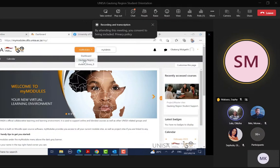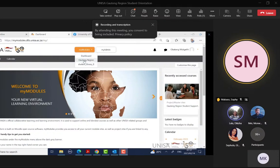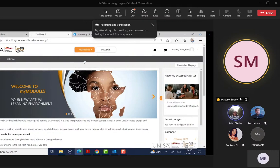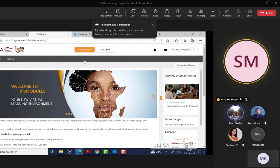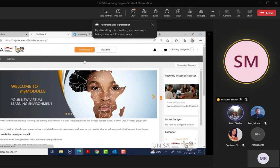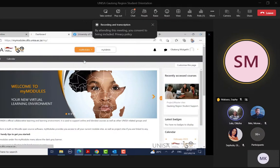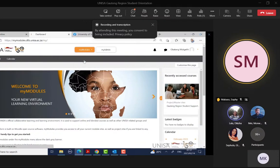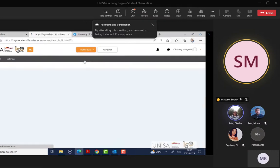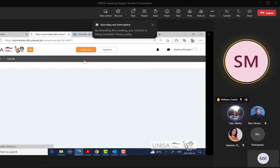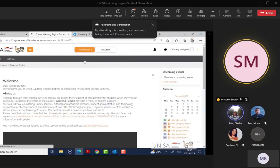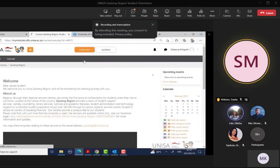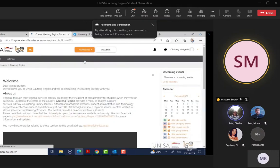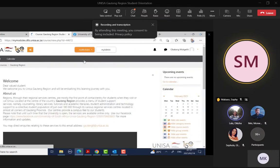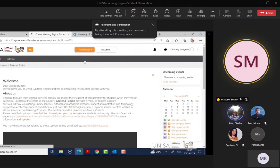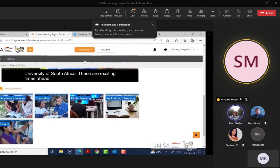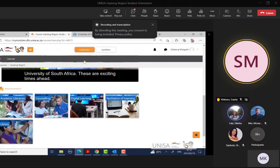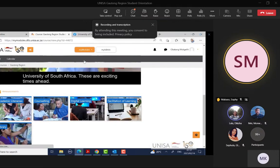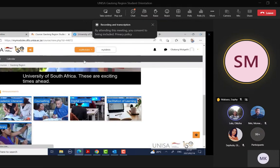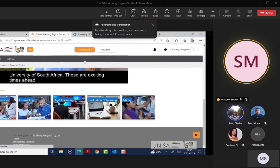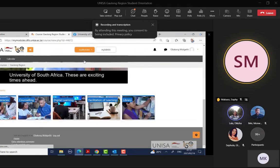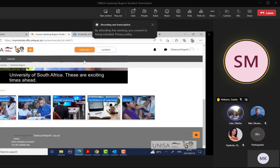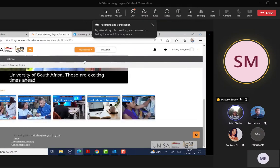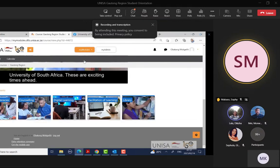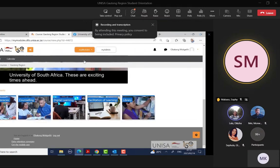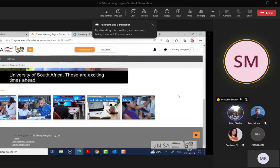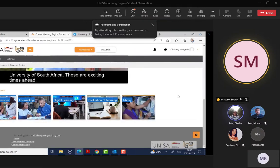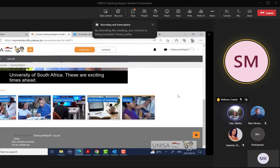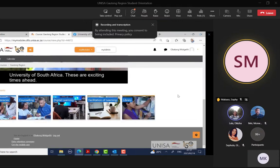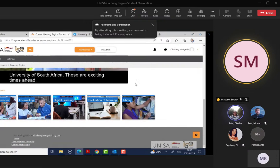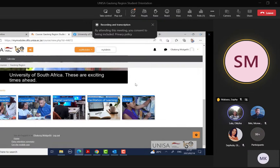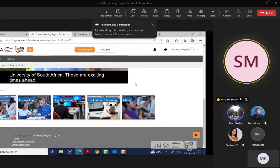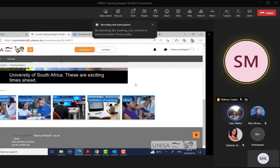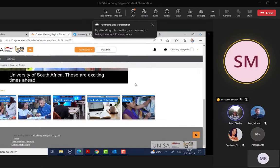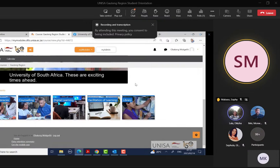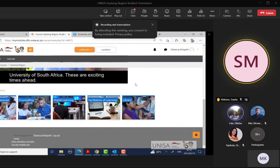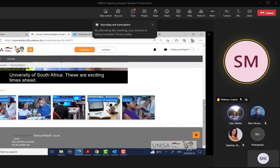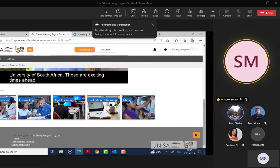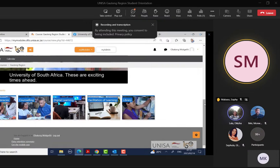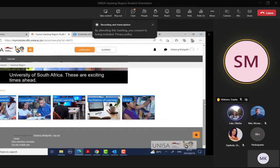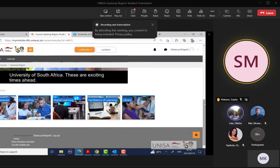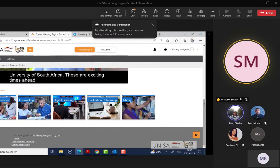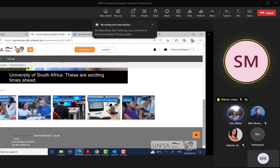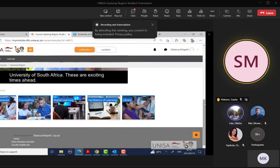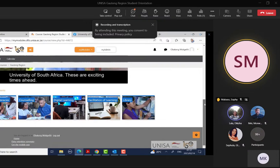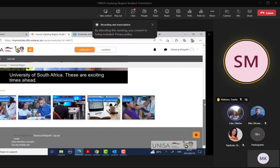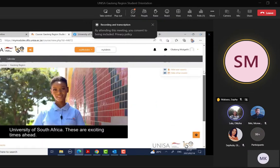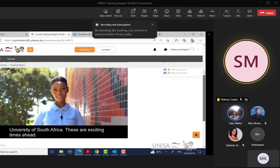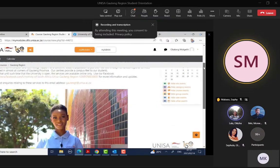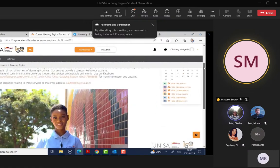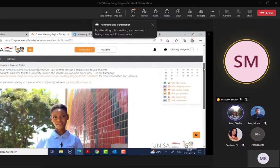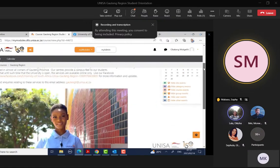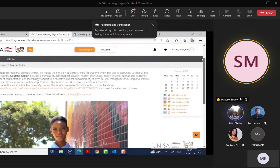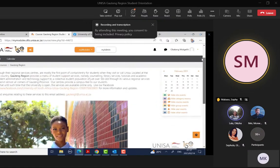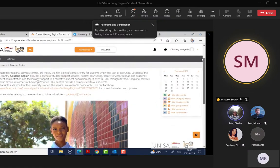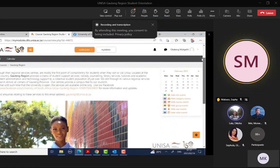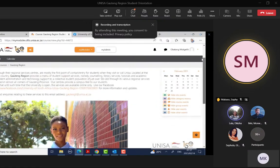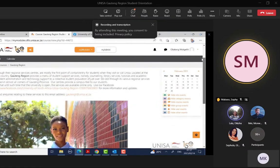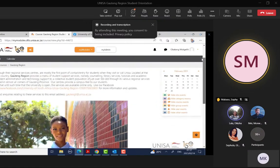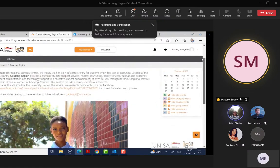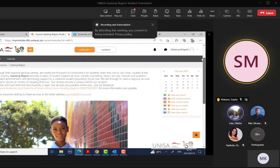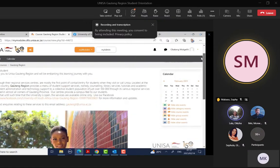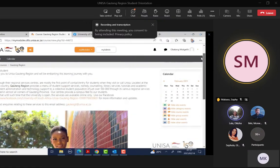yourself on there and this is how it looks like and you've got all the different services